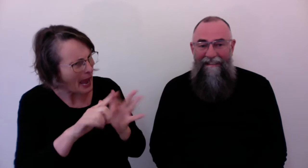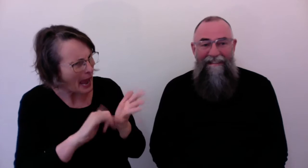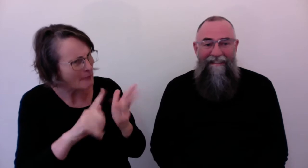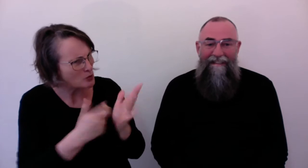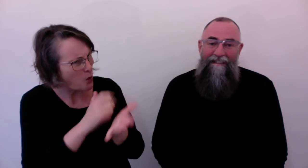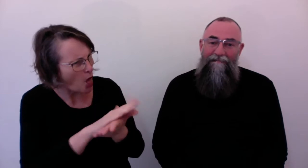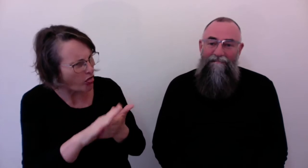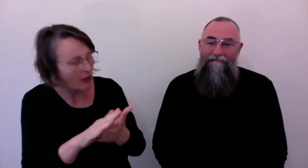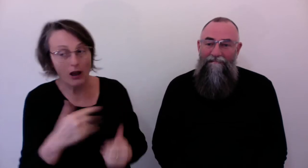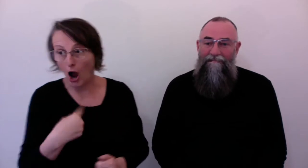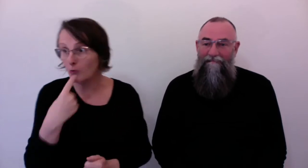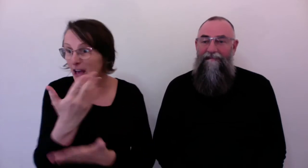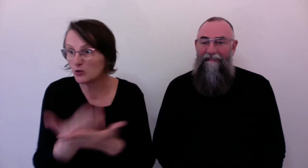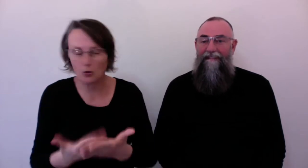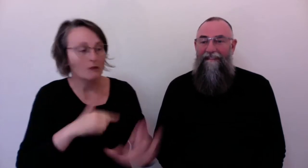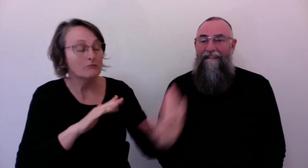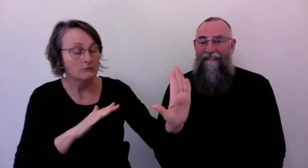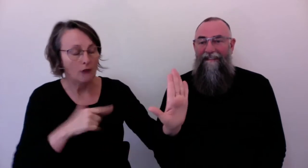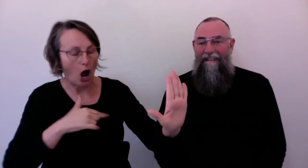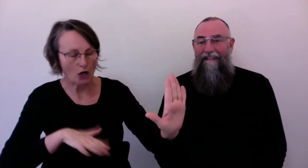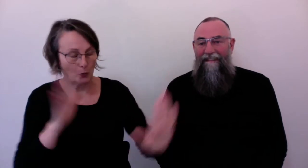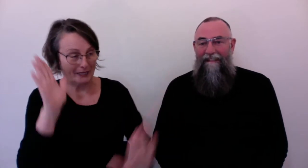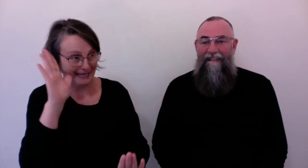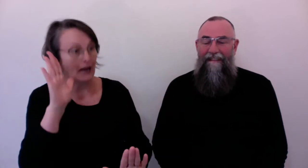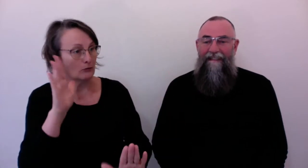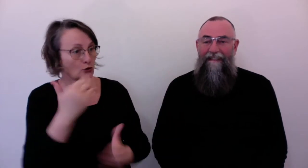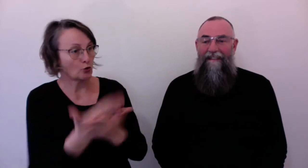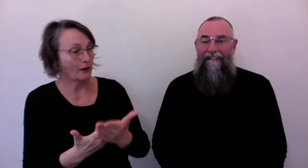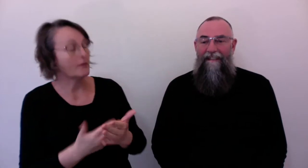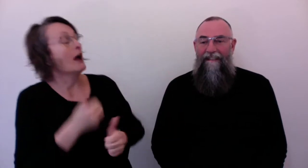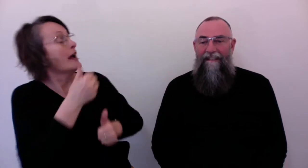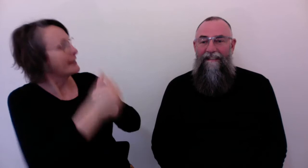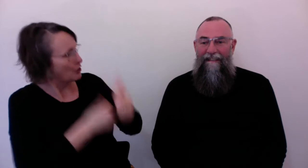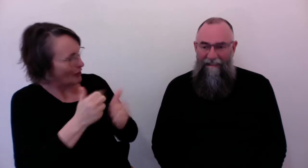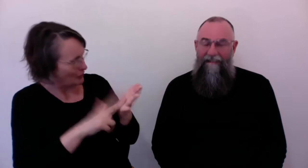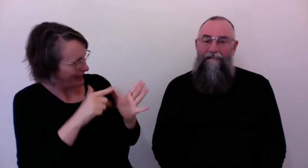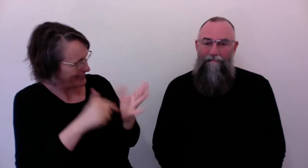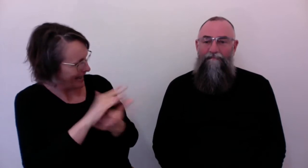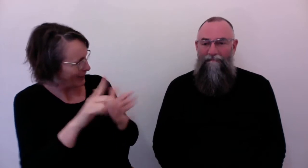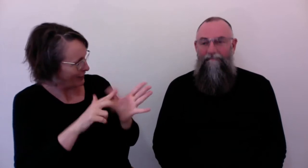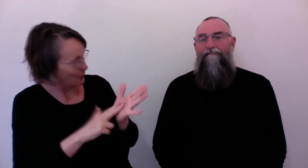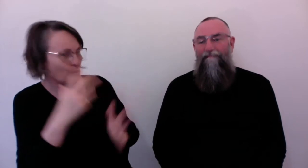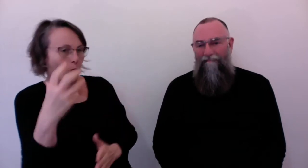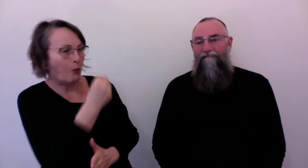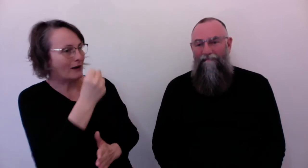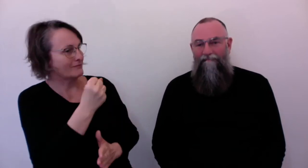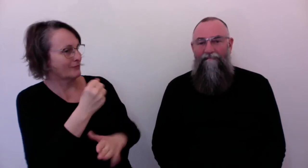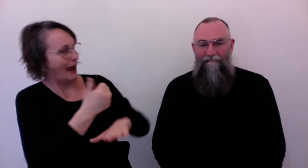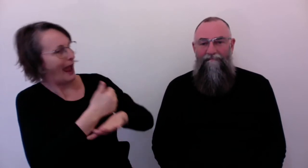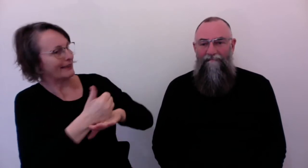story. It's not you. Who cares about you? You know what? Nathan, congratulations Thank you. on getting the role in Neighbours. How long have you been on Australia's longest